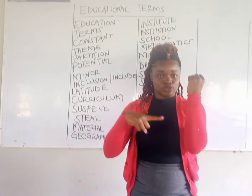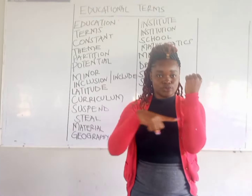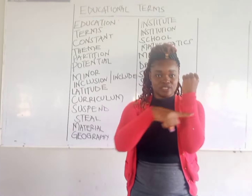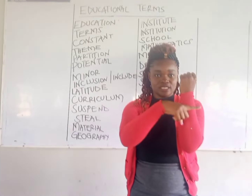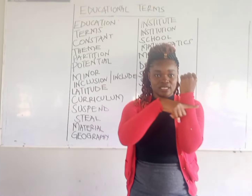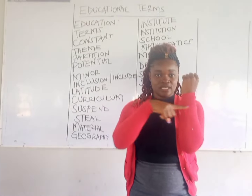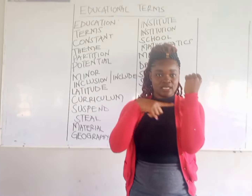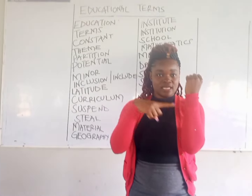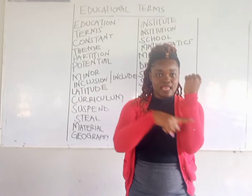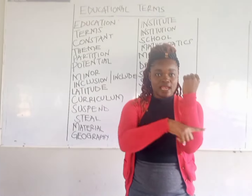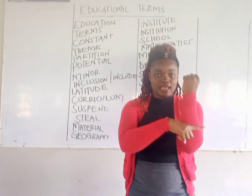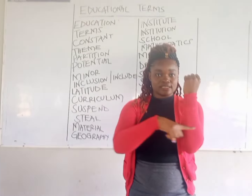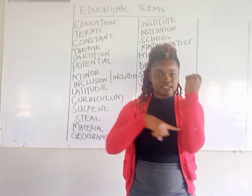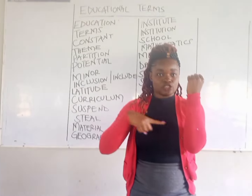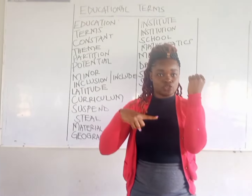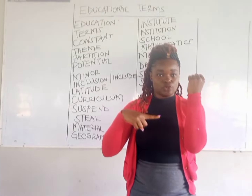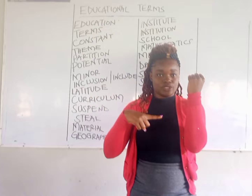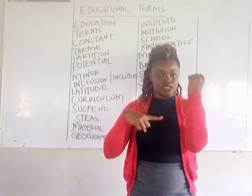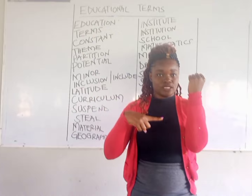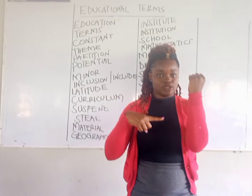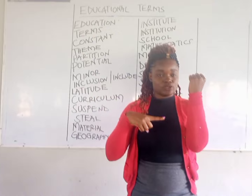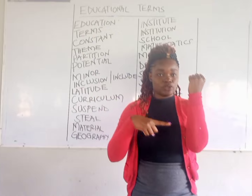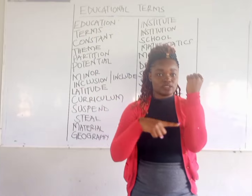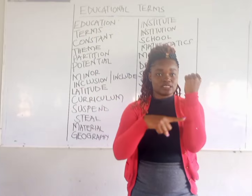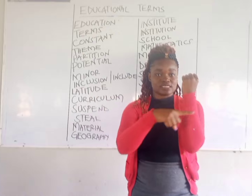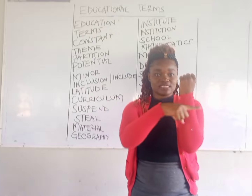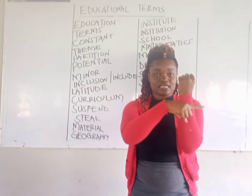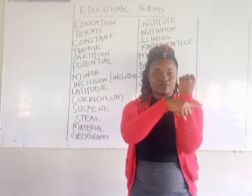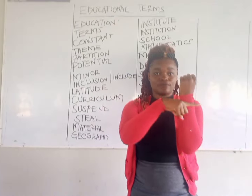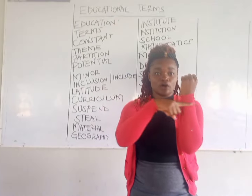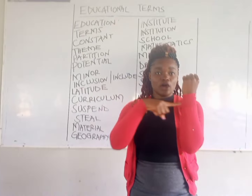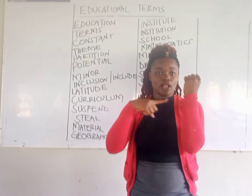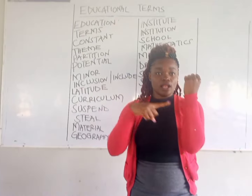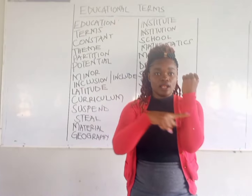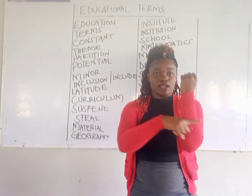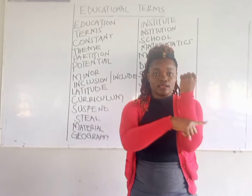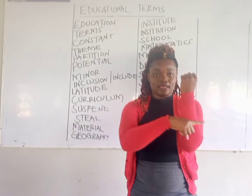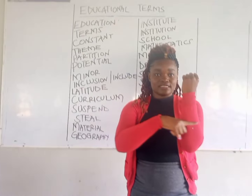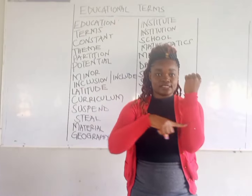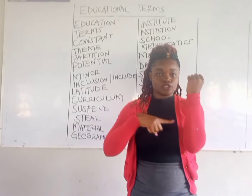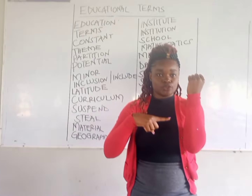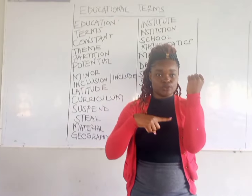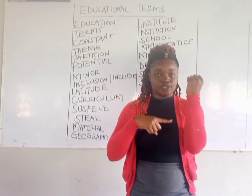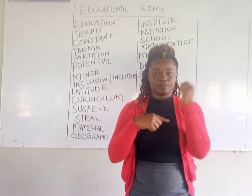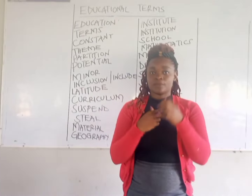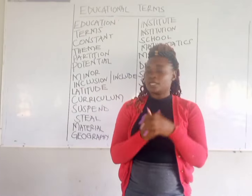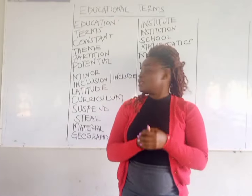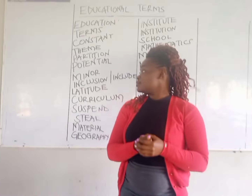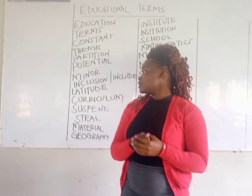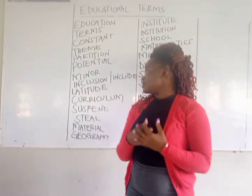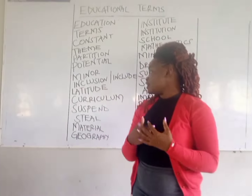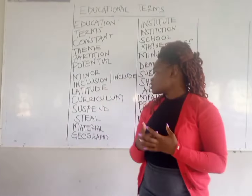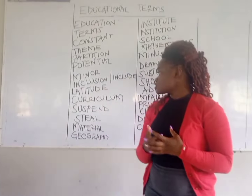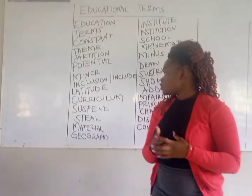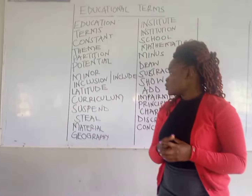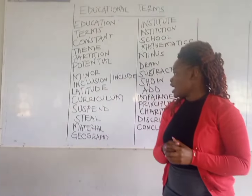latitude. Latitude. So this is the sign for latitude. Then next we